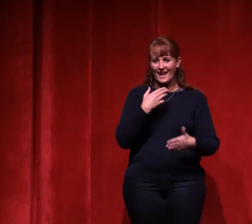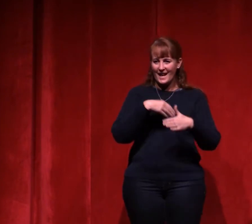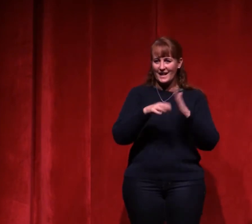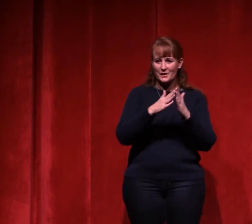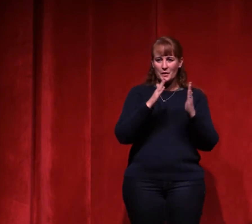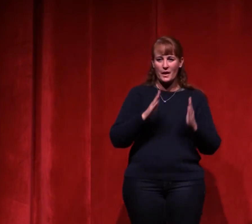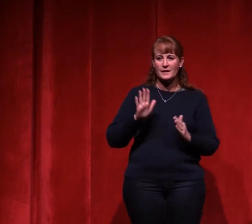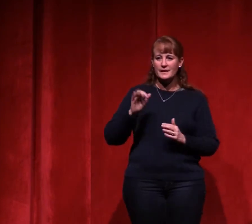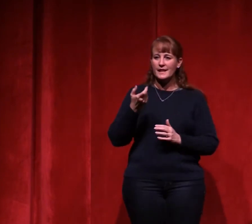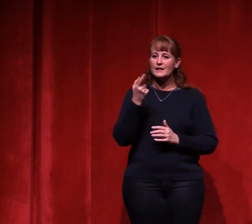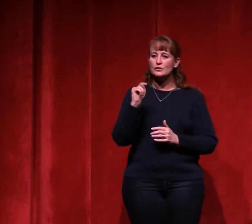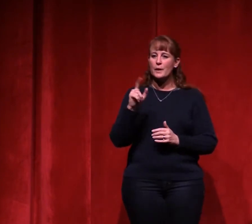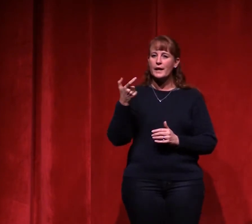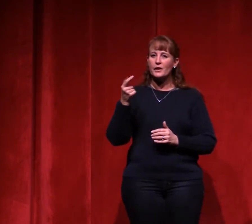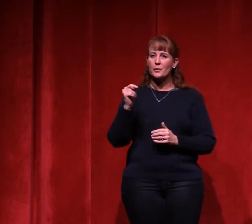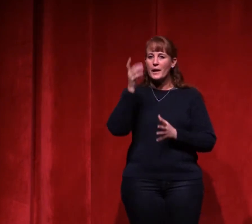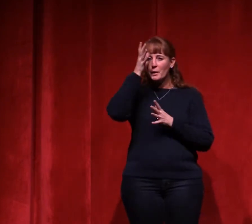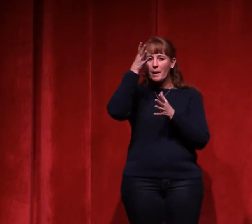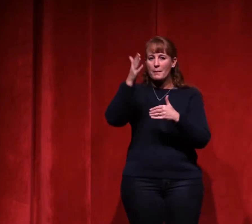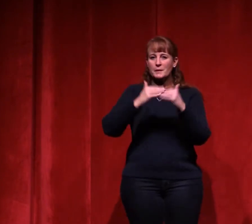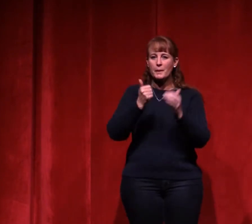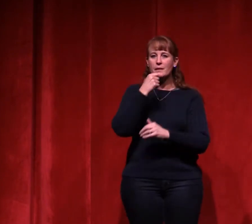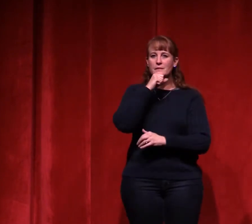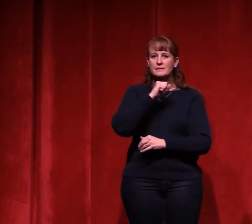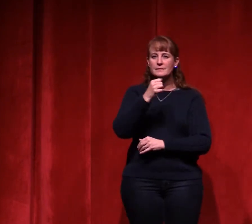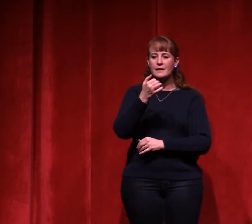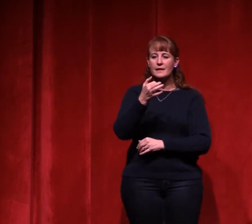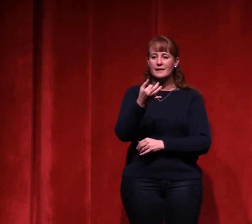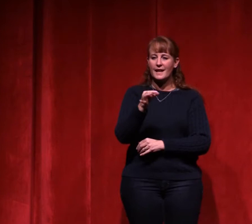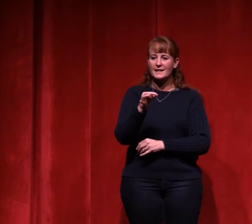and into the house that his great-great-grandparents built in 1914.